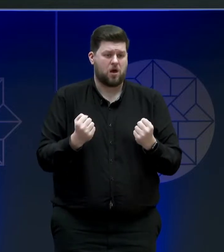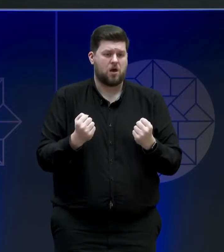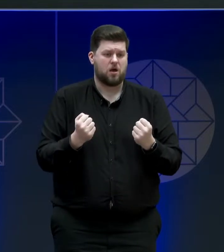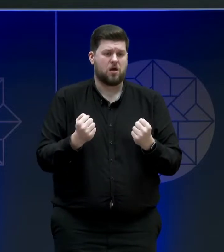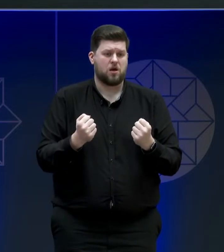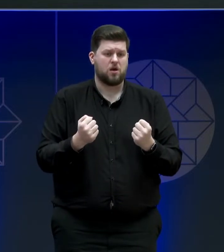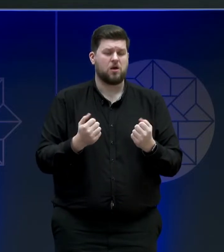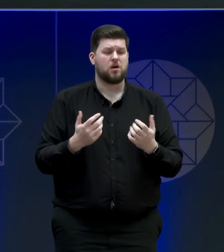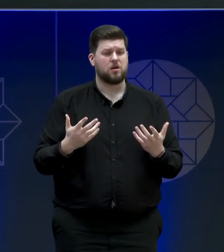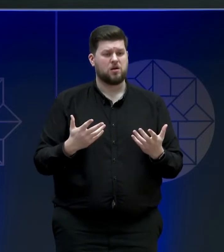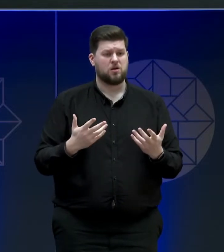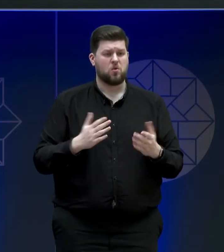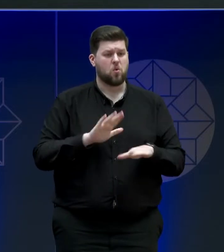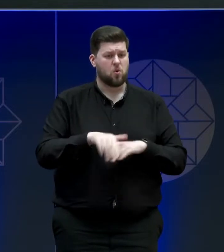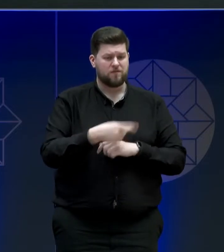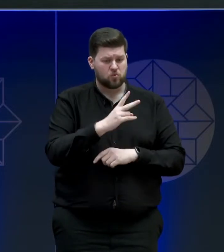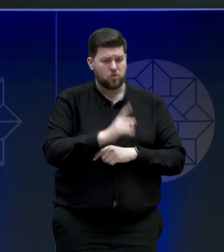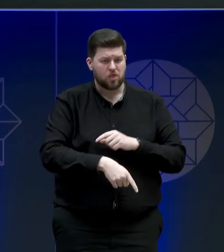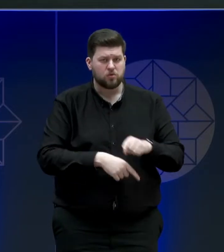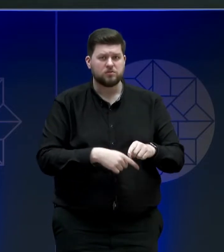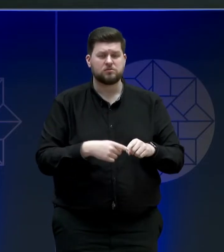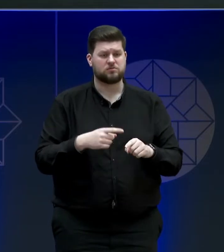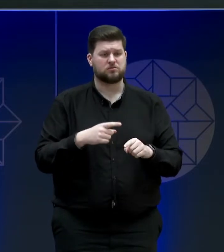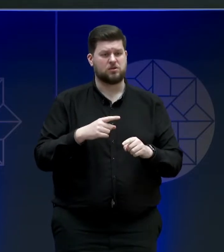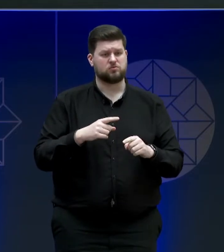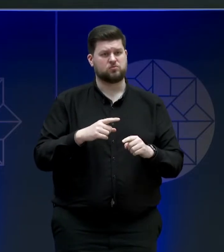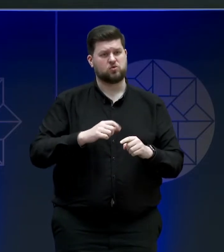2,720 in the Scottish and Southern network, which is